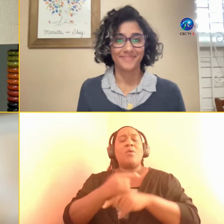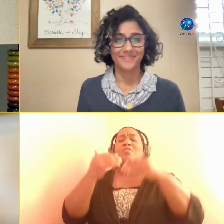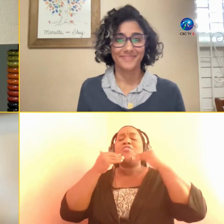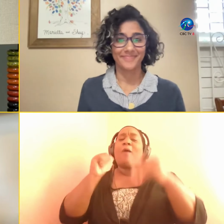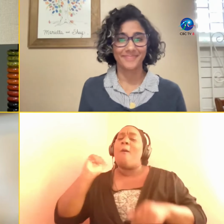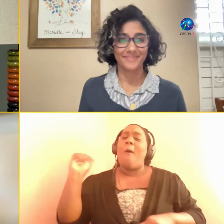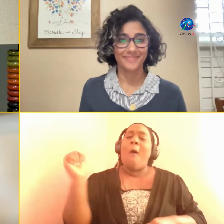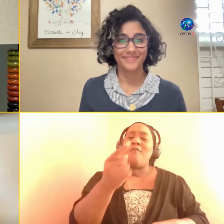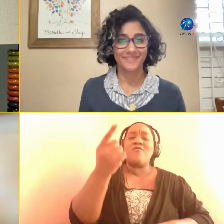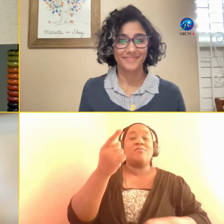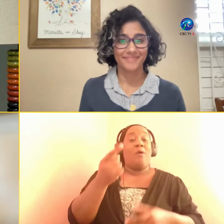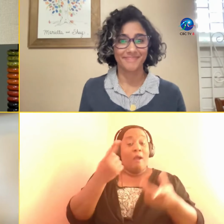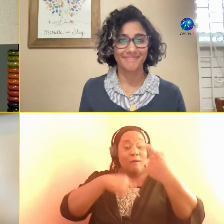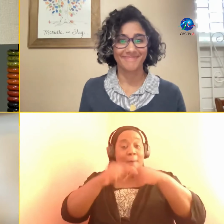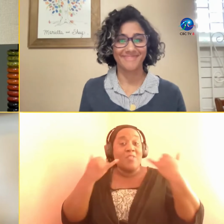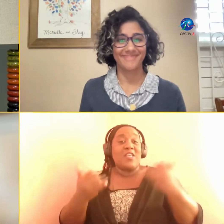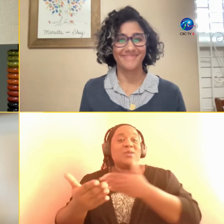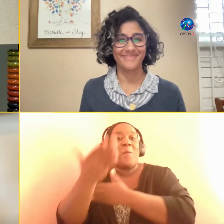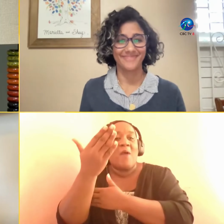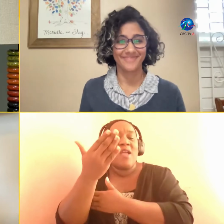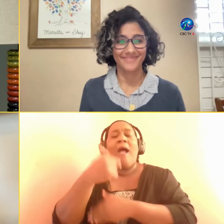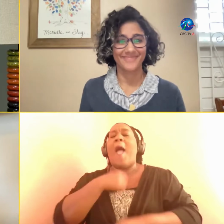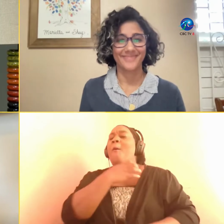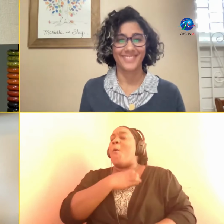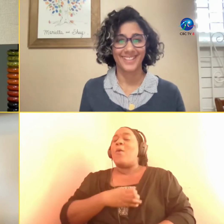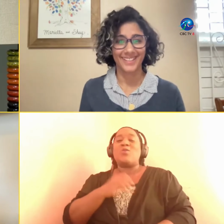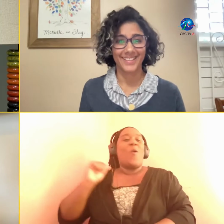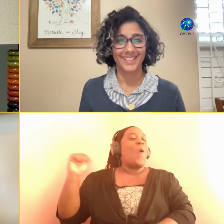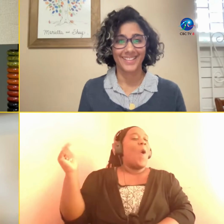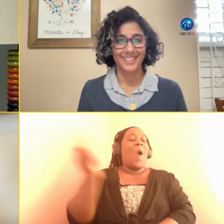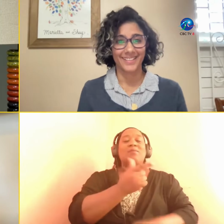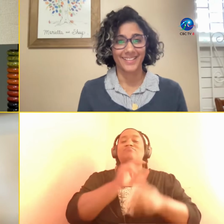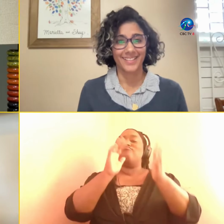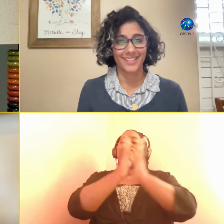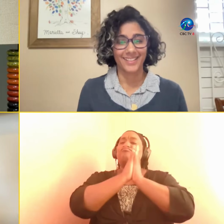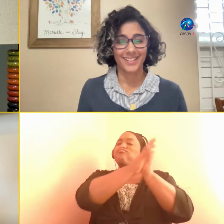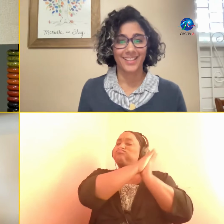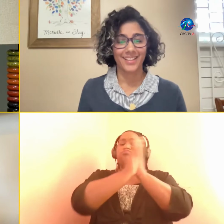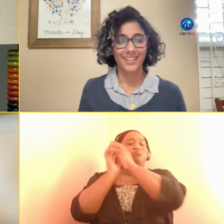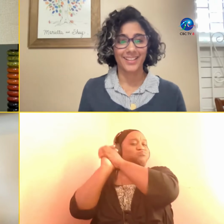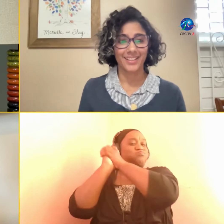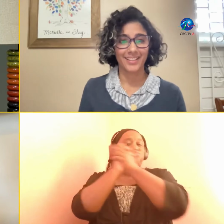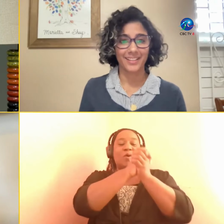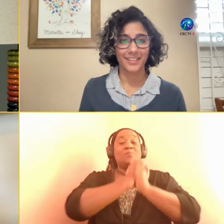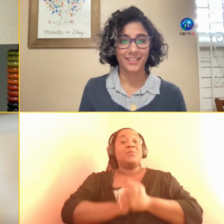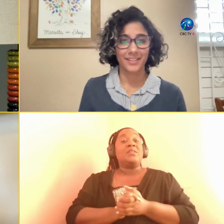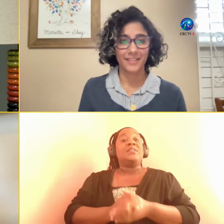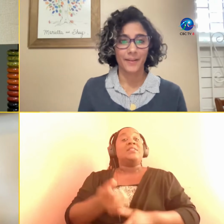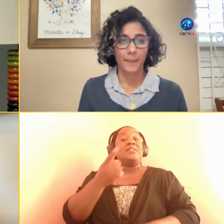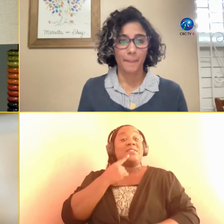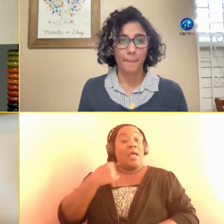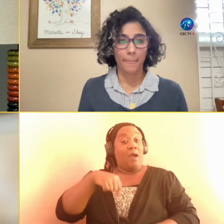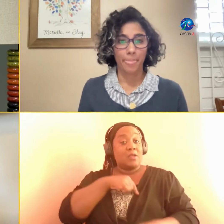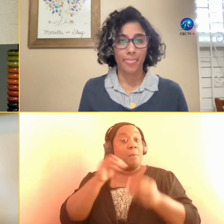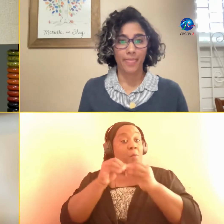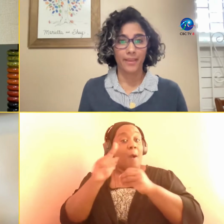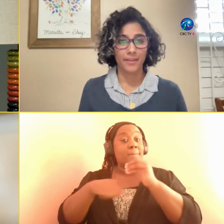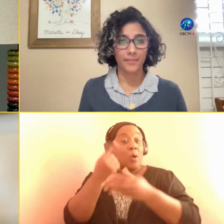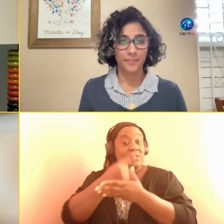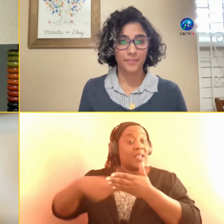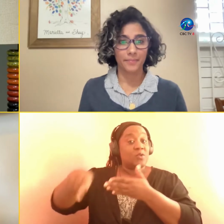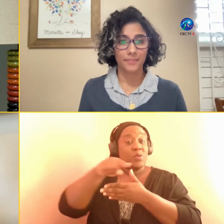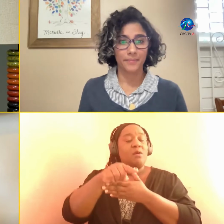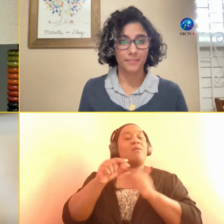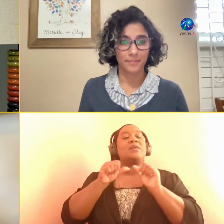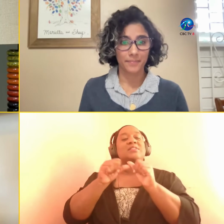for joining me this morning. And I really wish every success. Shay, of course, you will keep us posted on as we get ready for next week. So we continue to let people know